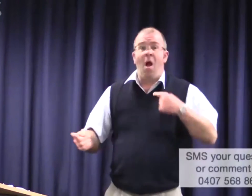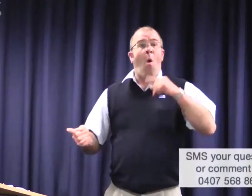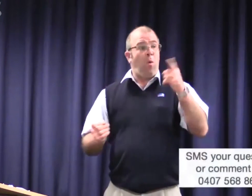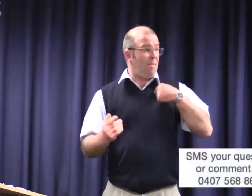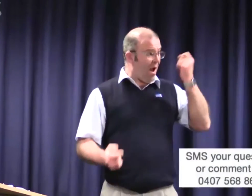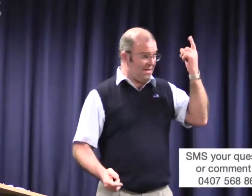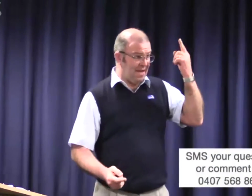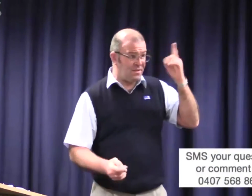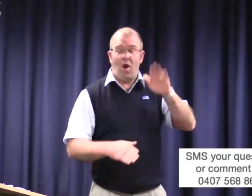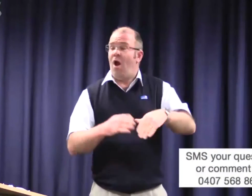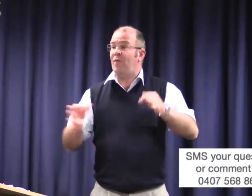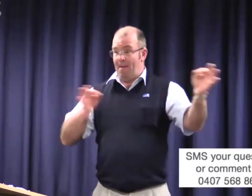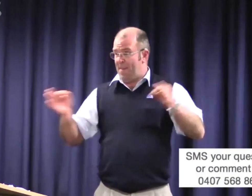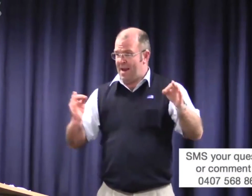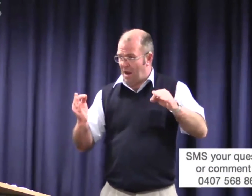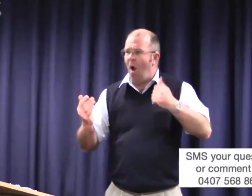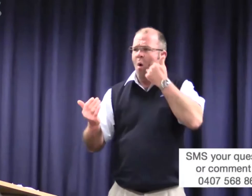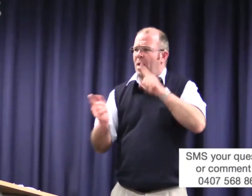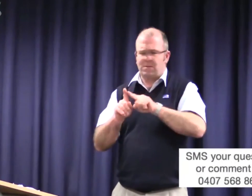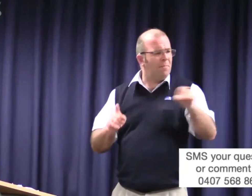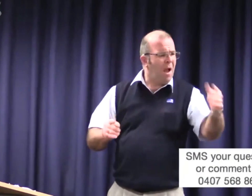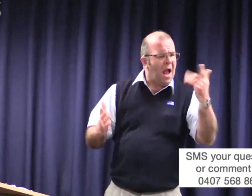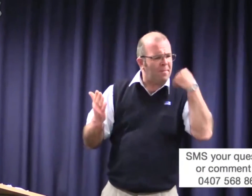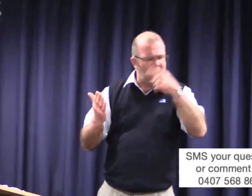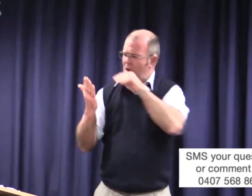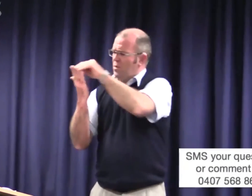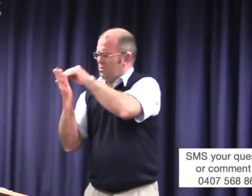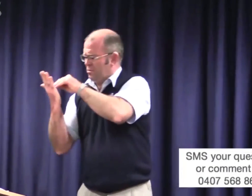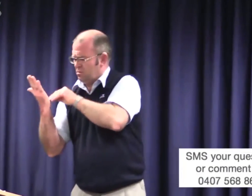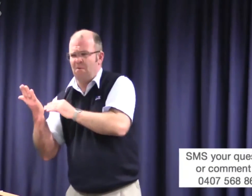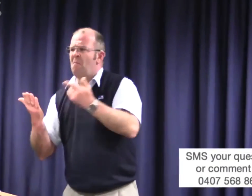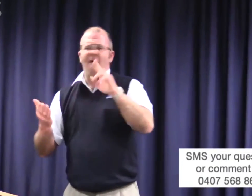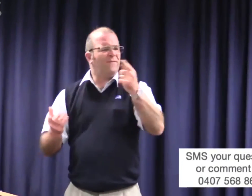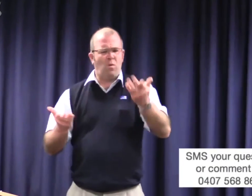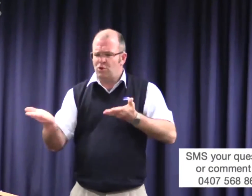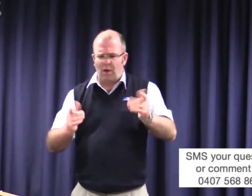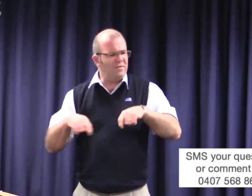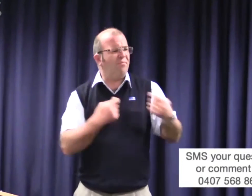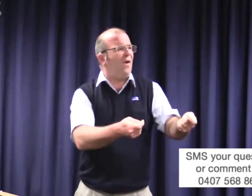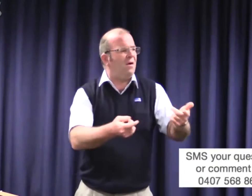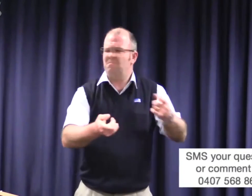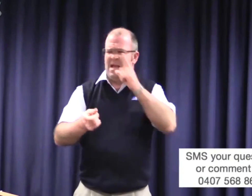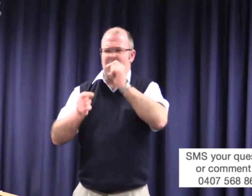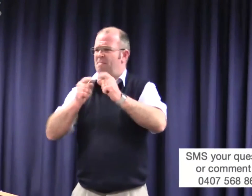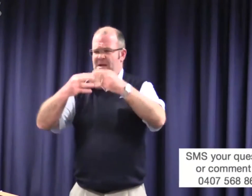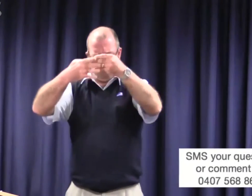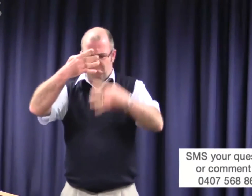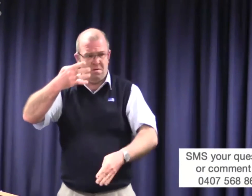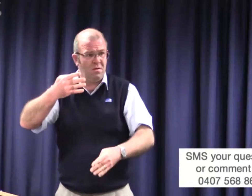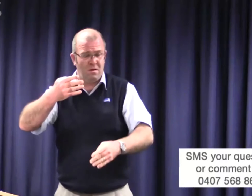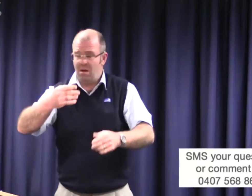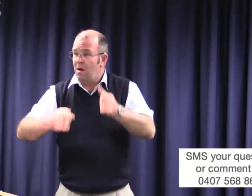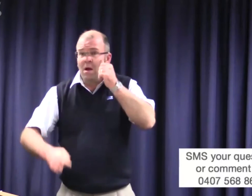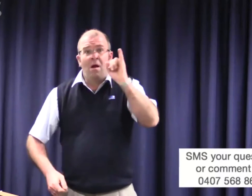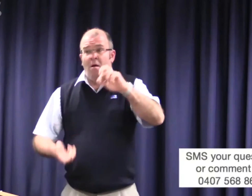I've misunderstood some information, but as far as my understanding is with the plan, I've got to log how many hours that I require and